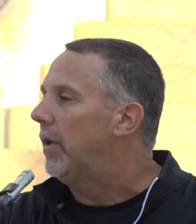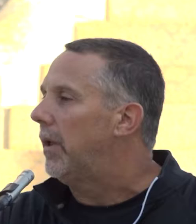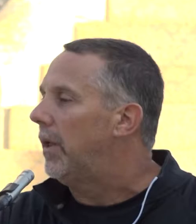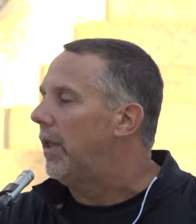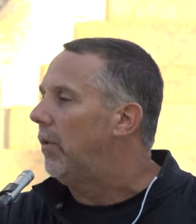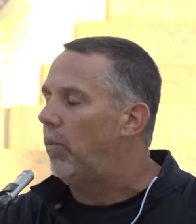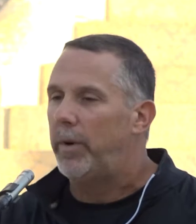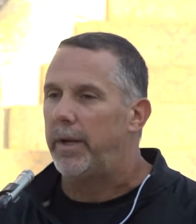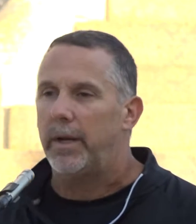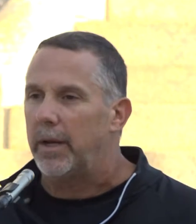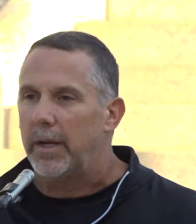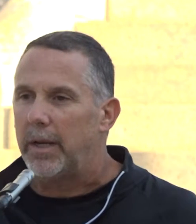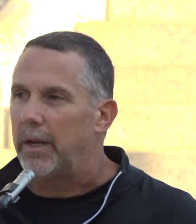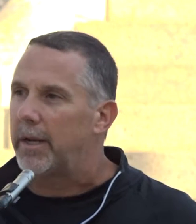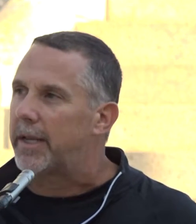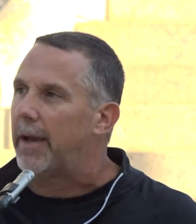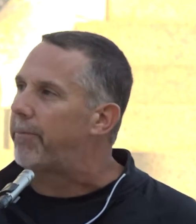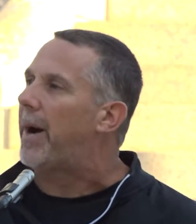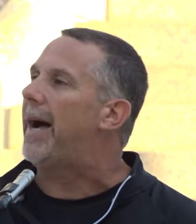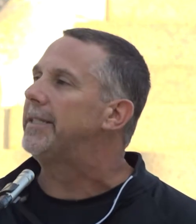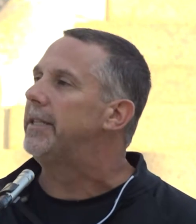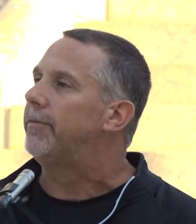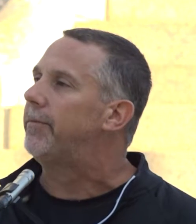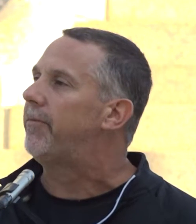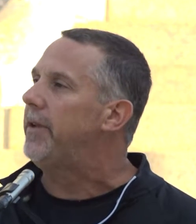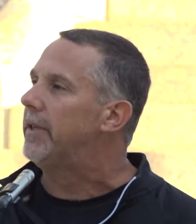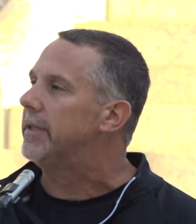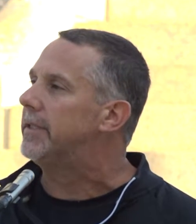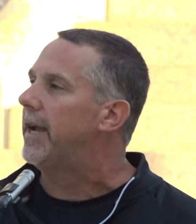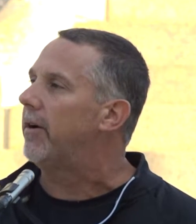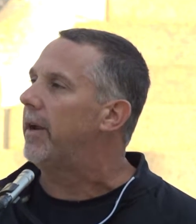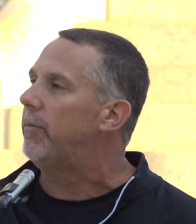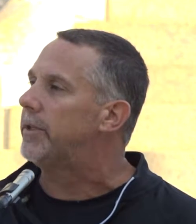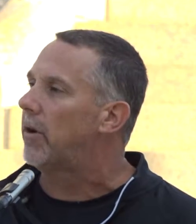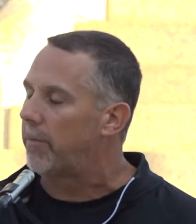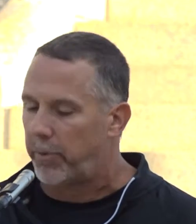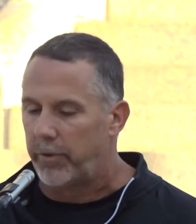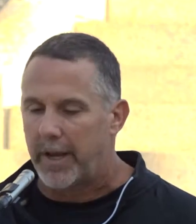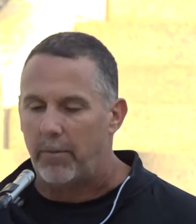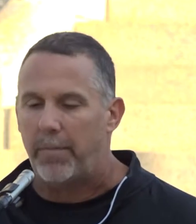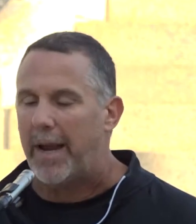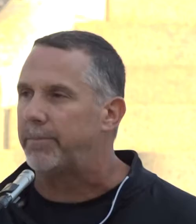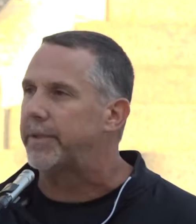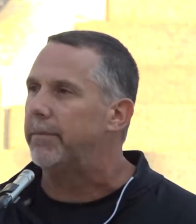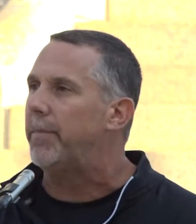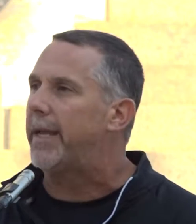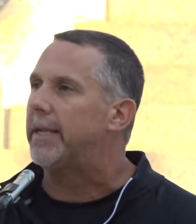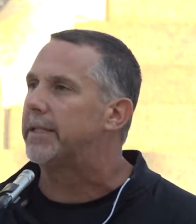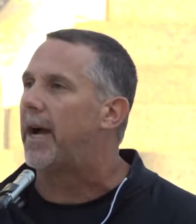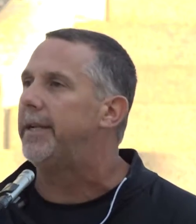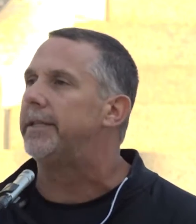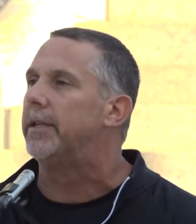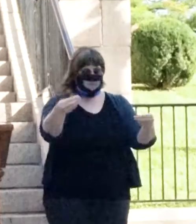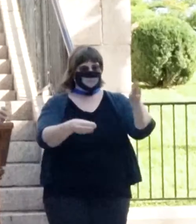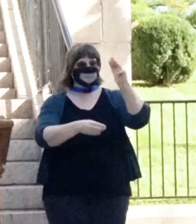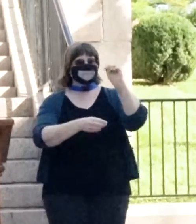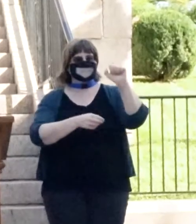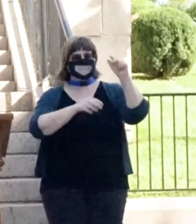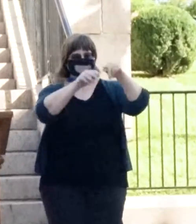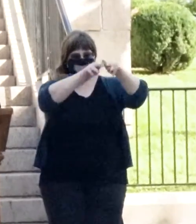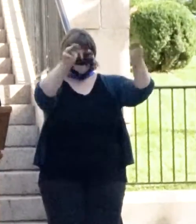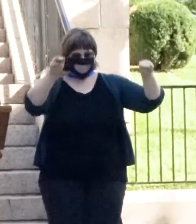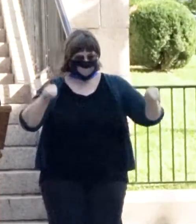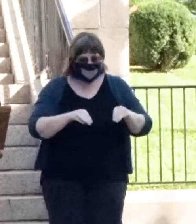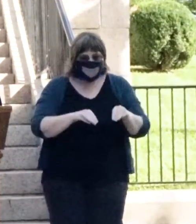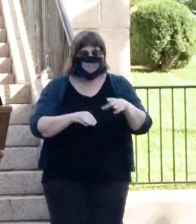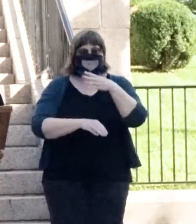family, we kept positive feelings there, and we started pulling out maps and making signs, and we